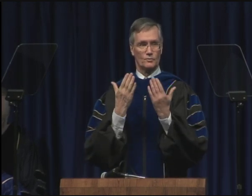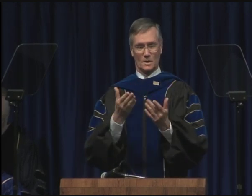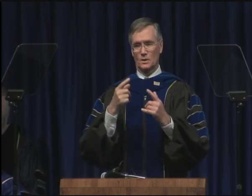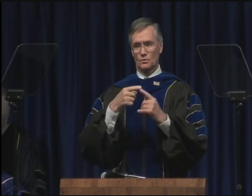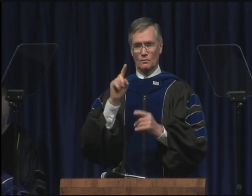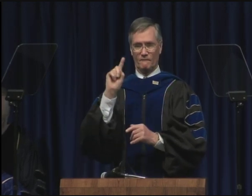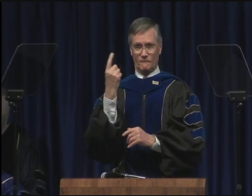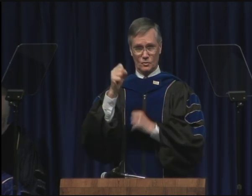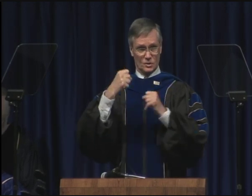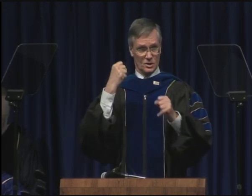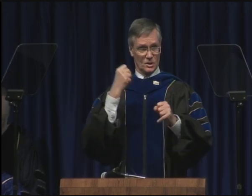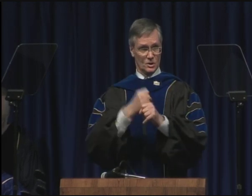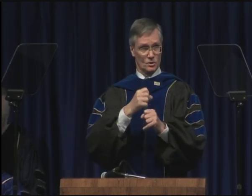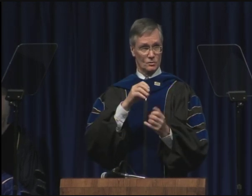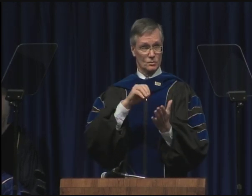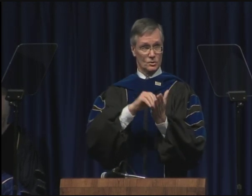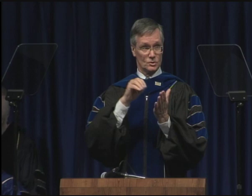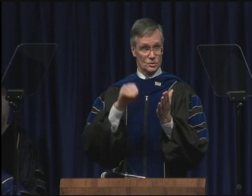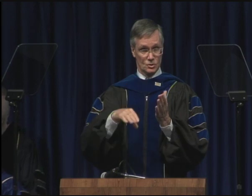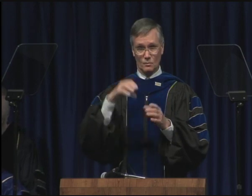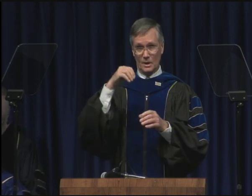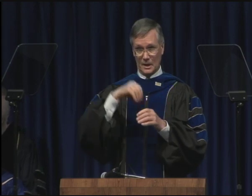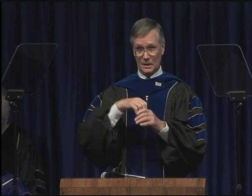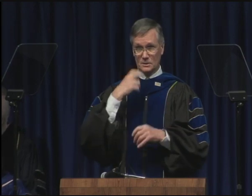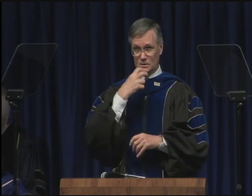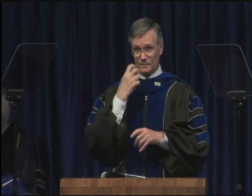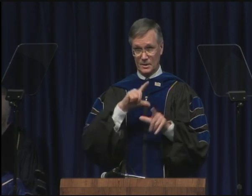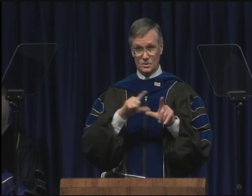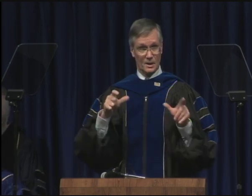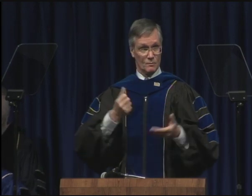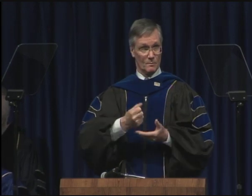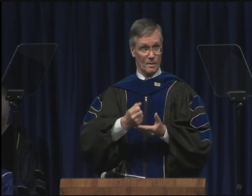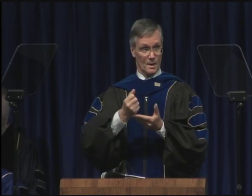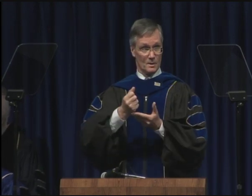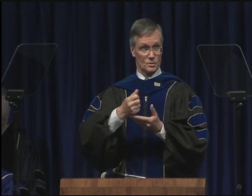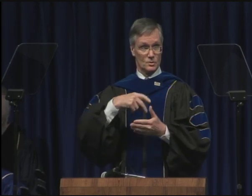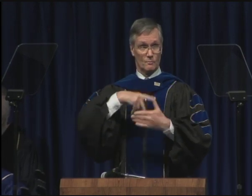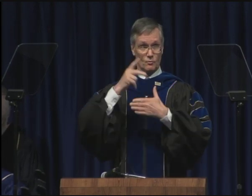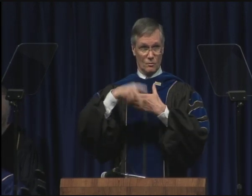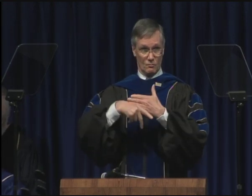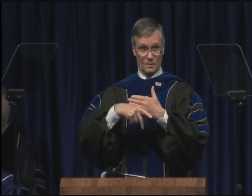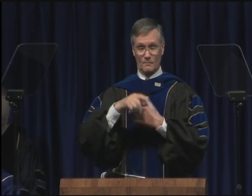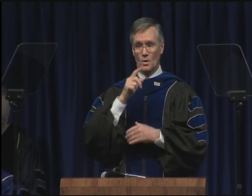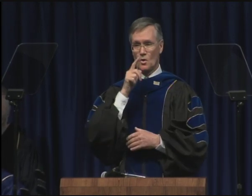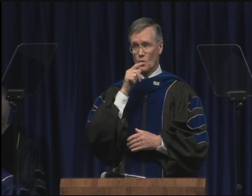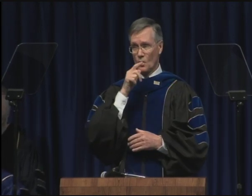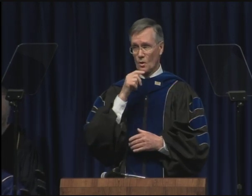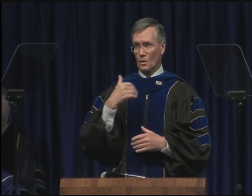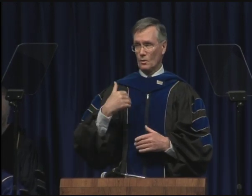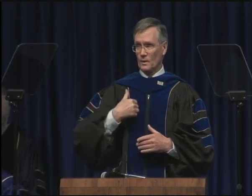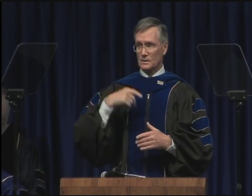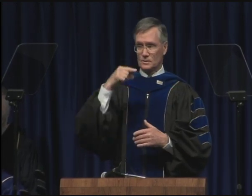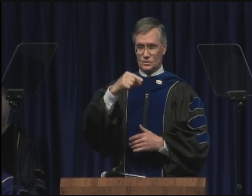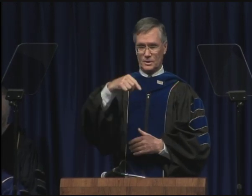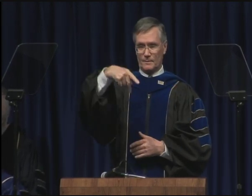This award is presented to a first-year student in the Speech-Language Pathology program who has